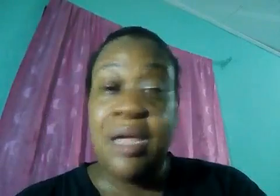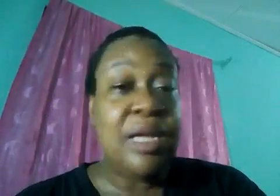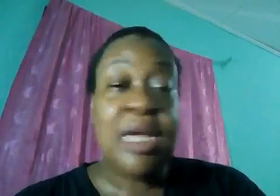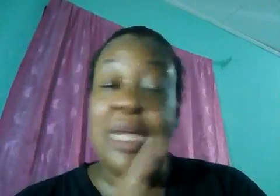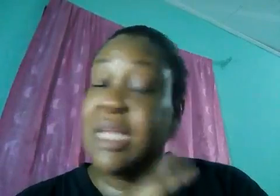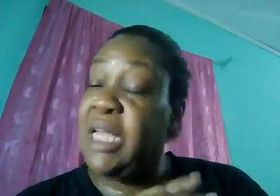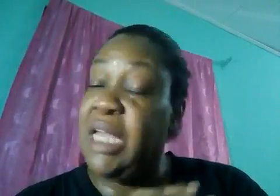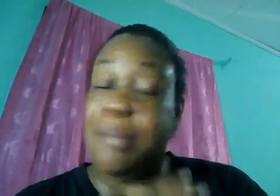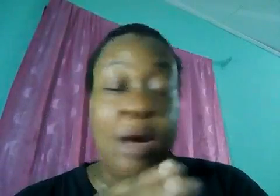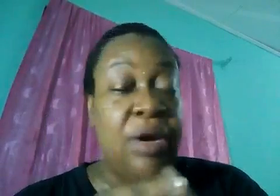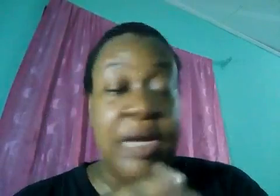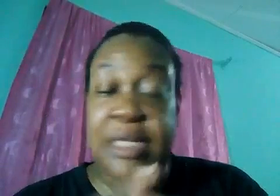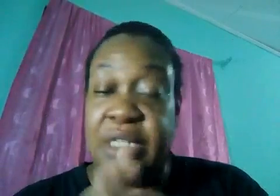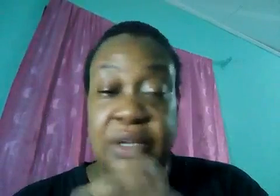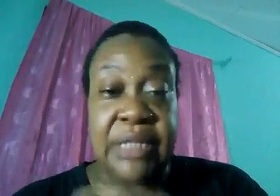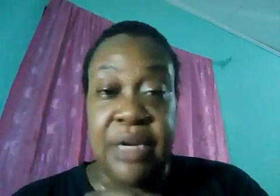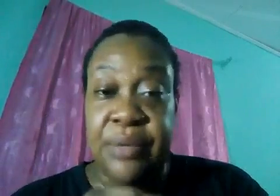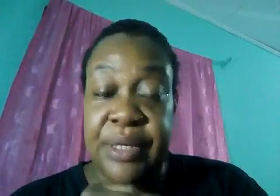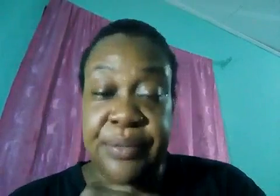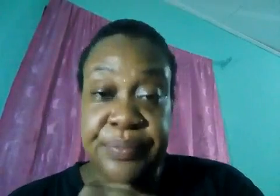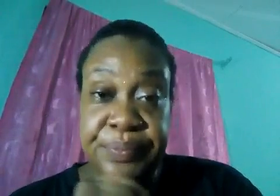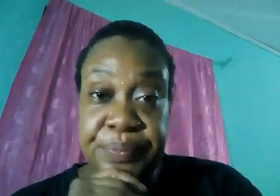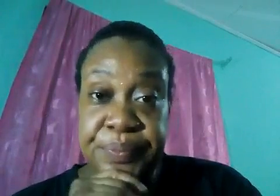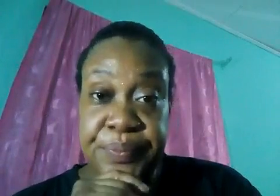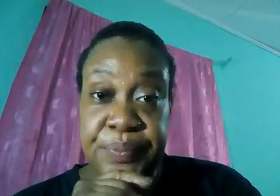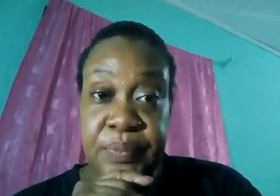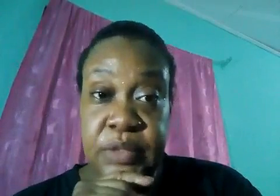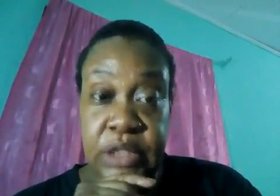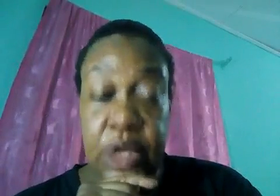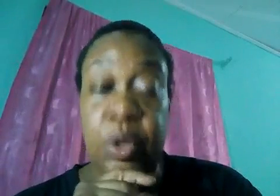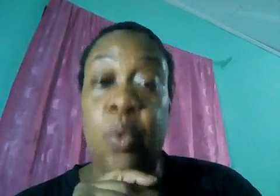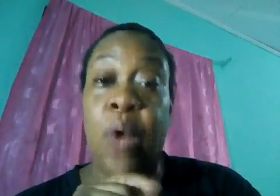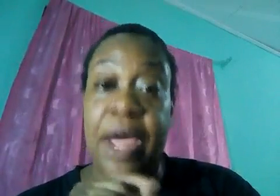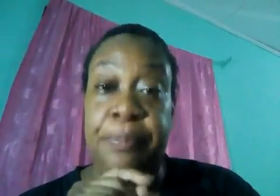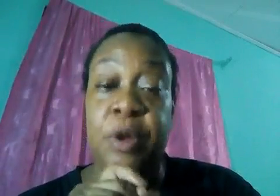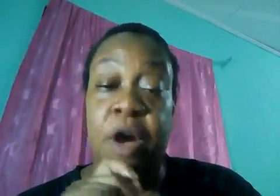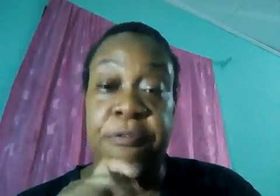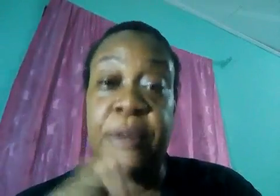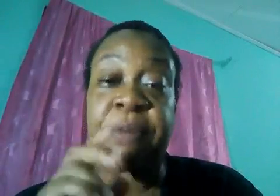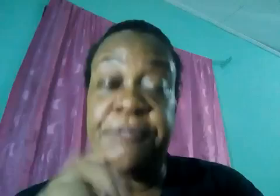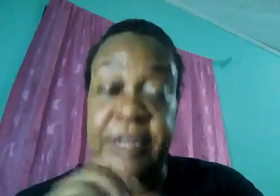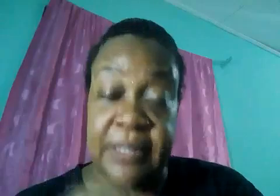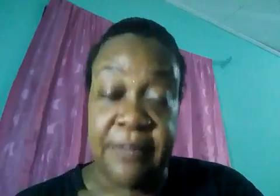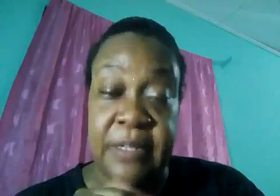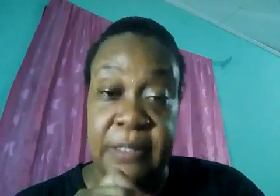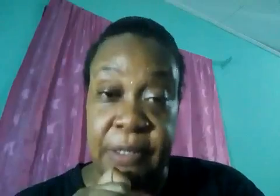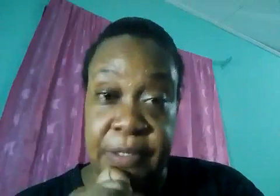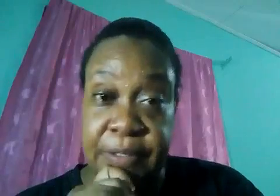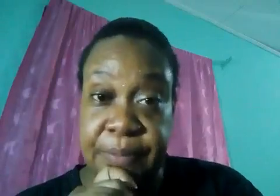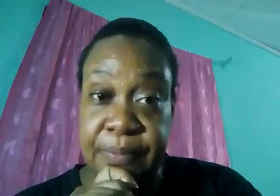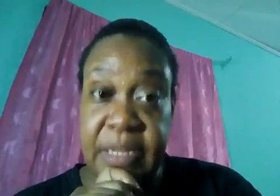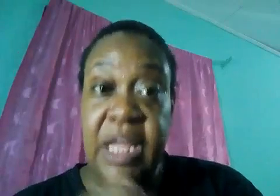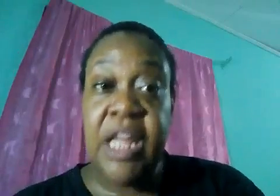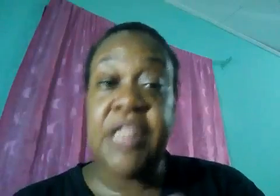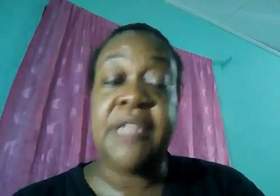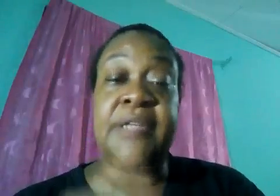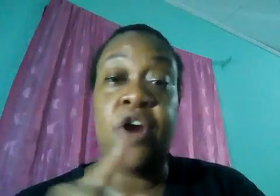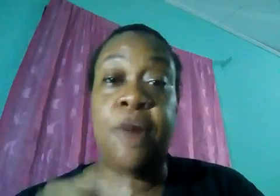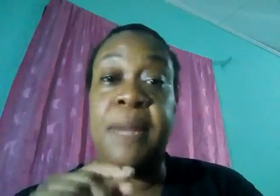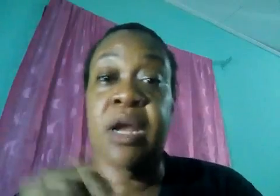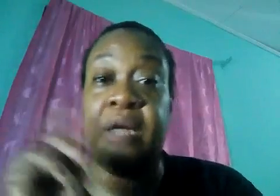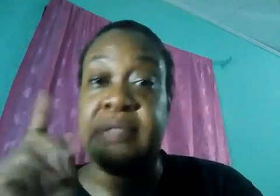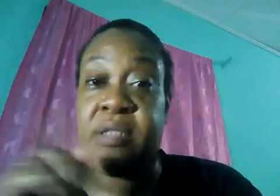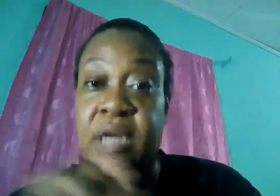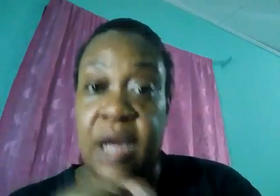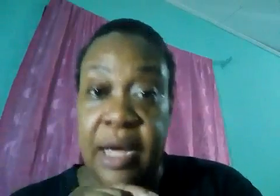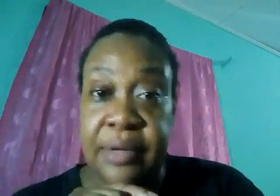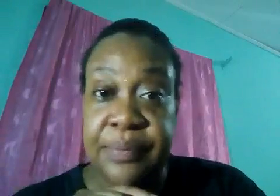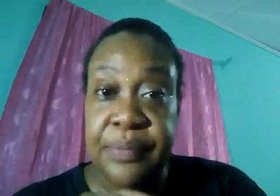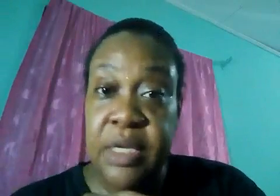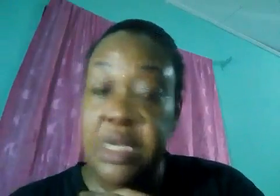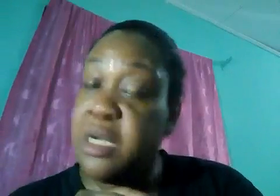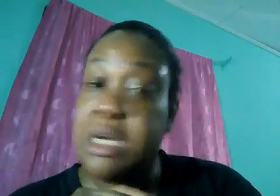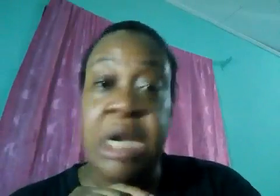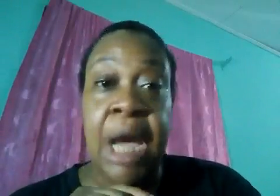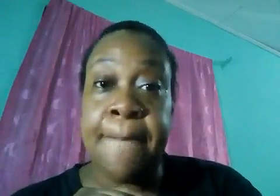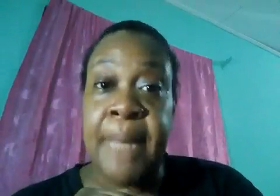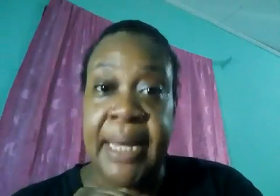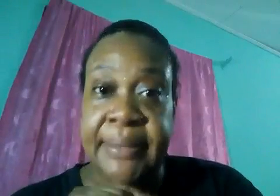he might get you out of the way. He will wipe you off from the face of this earth. This earth belongs to God, not man.